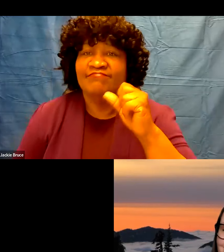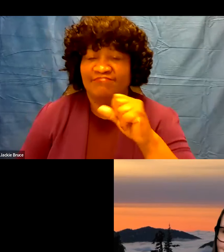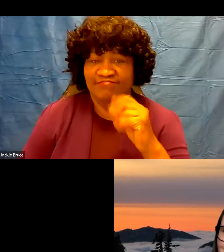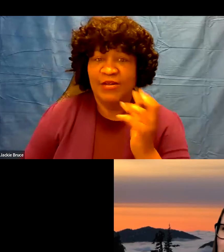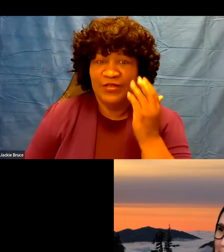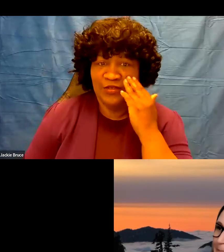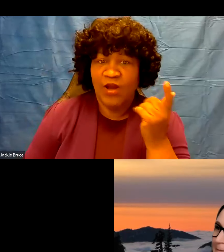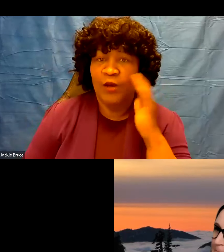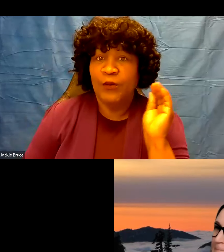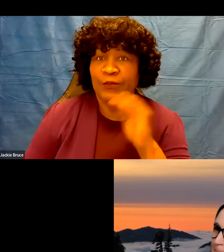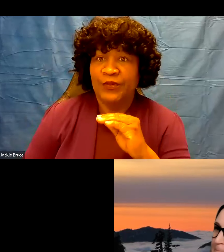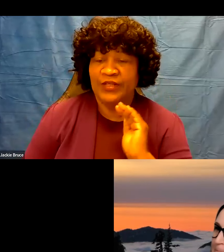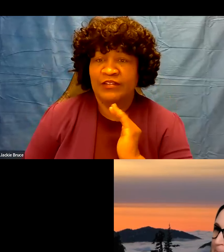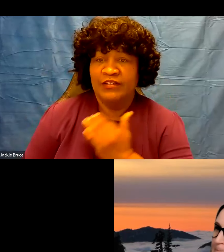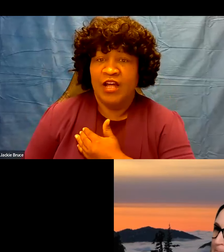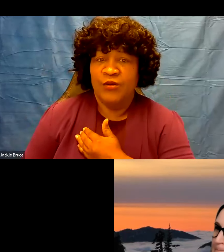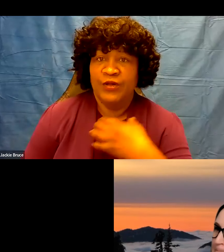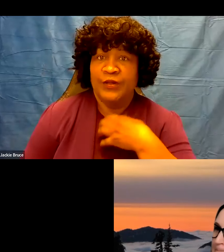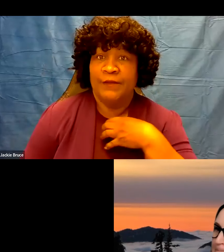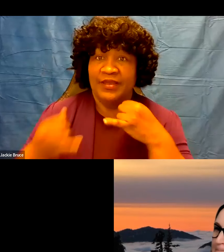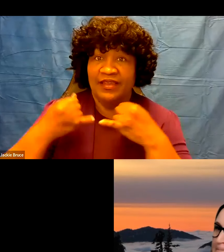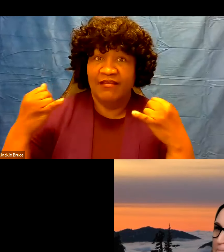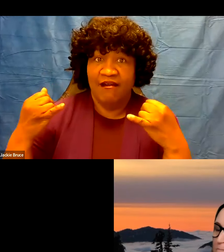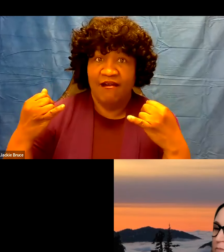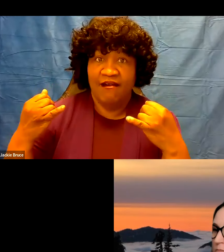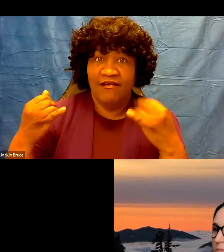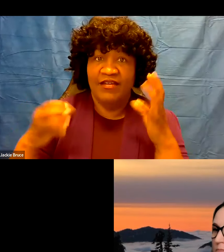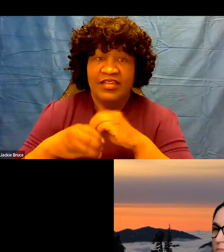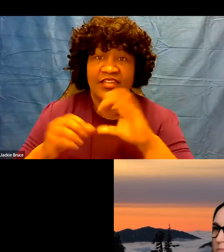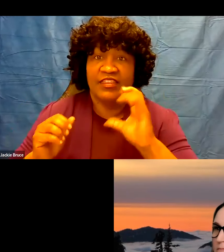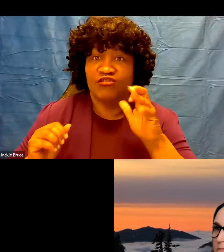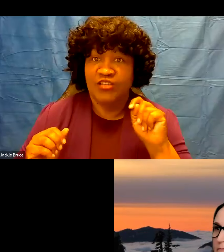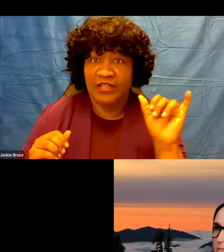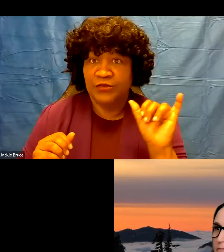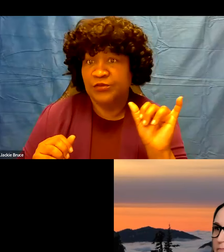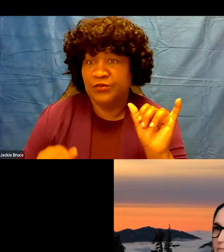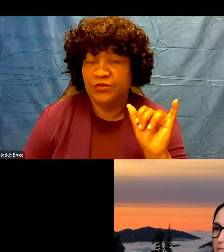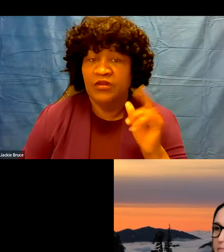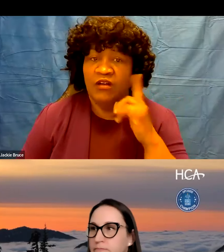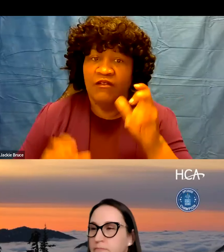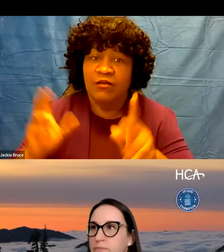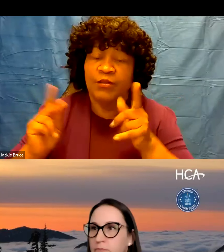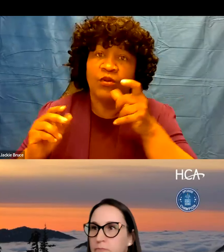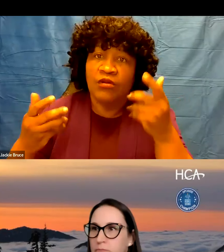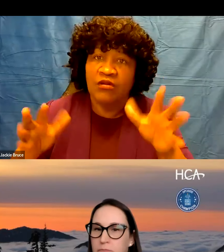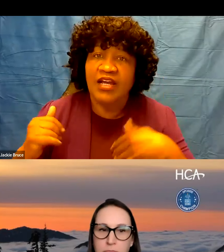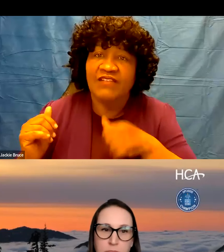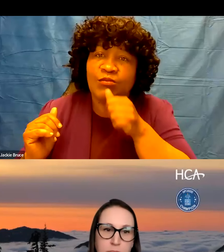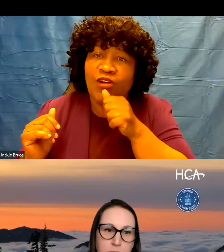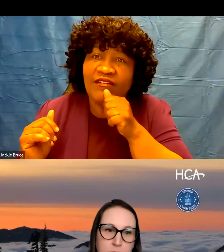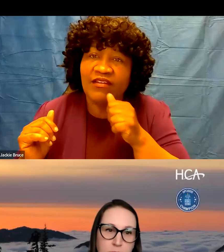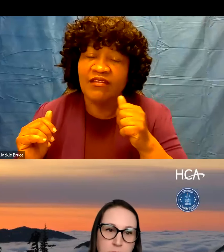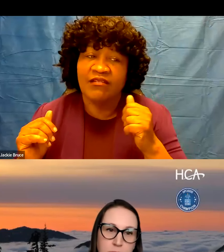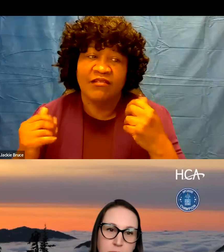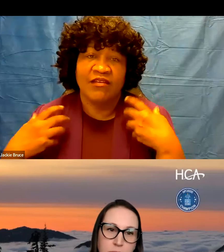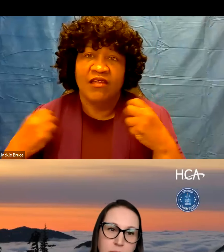I'm going to put our complaint line in the chat. So for folks who have private health insurance,